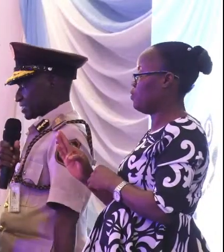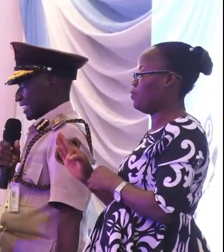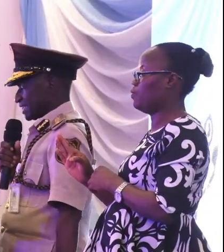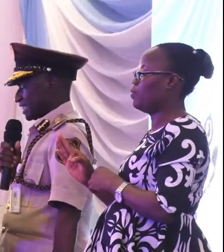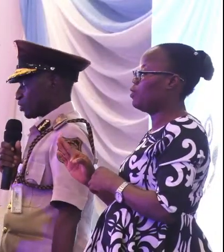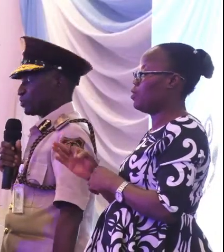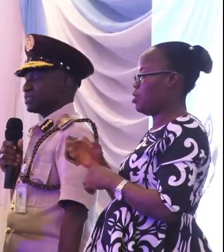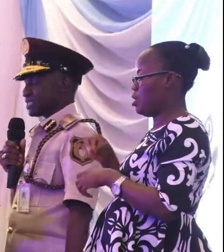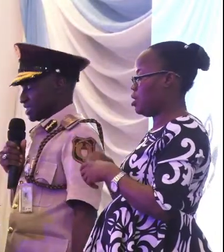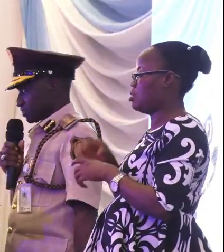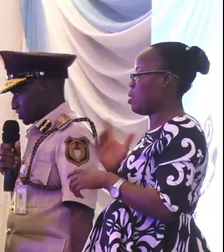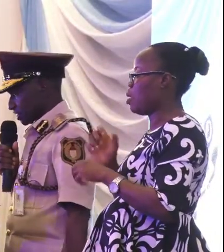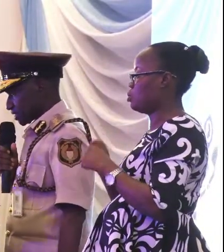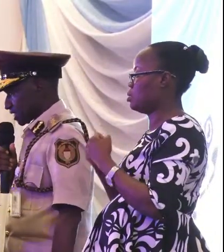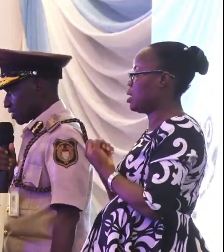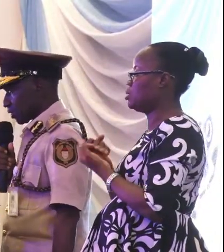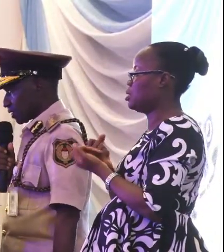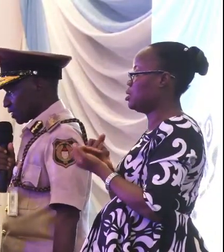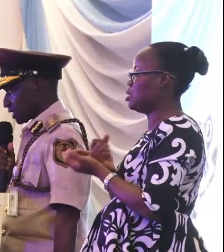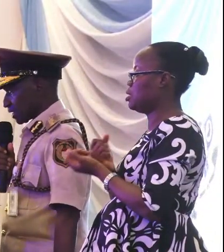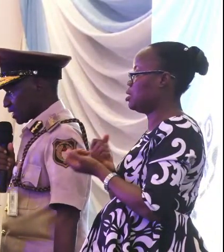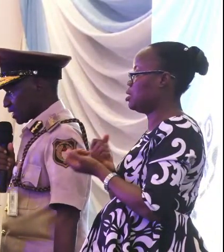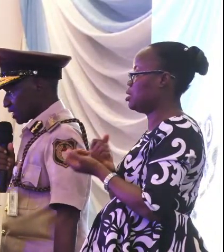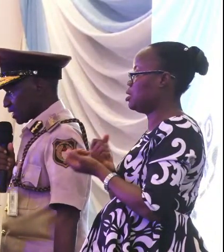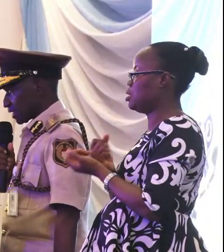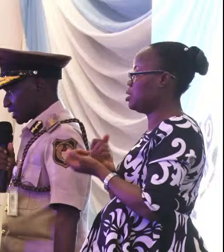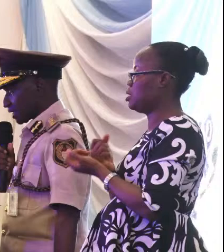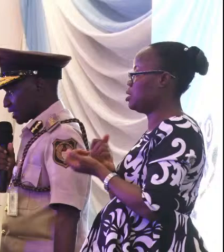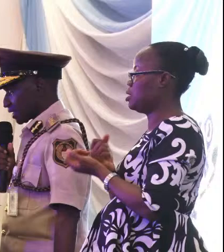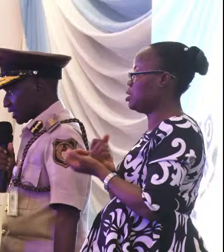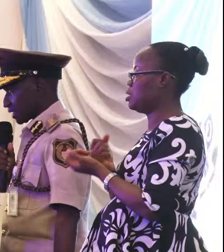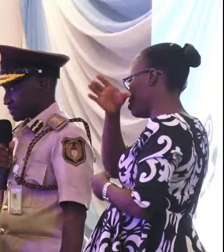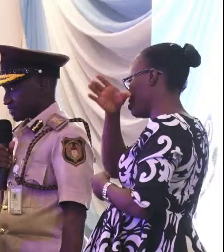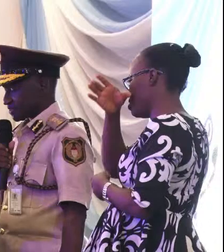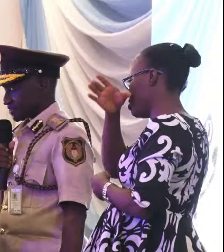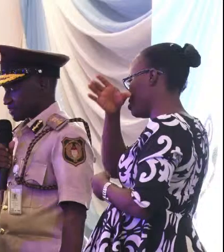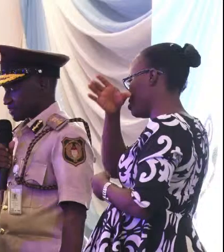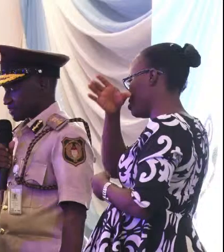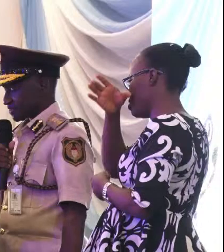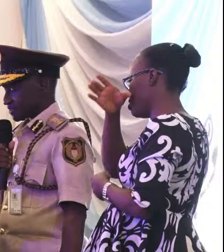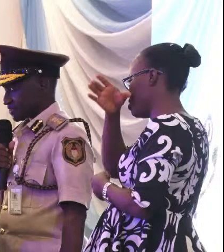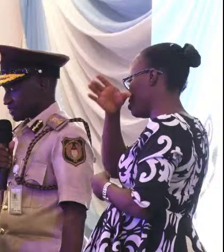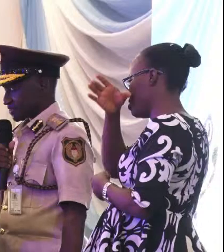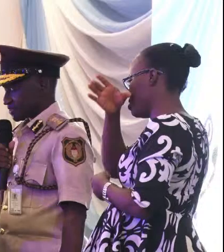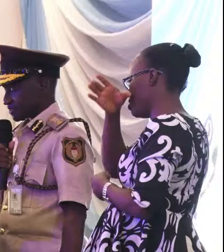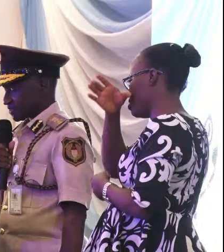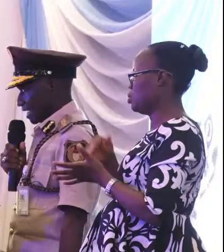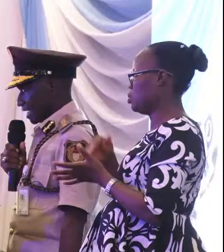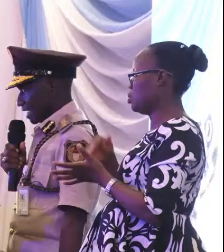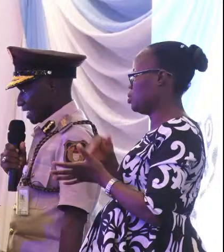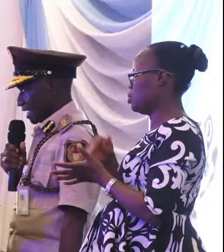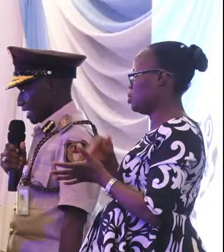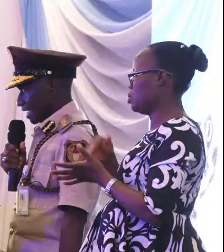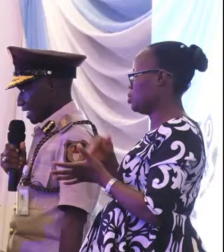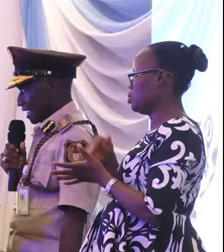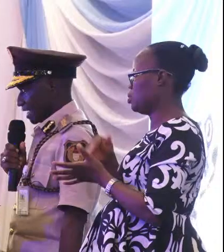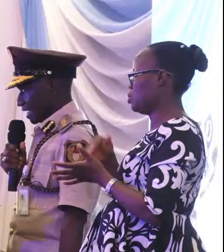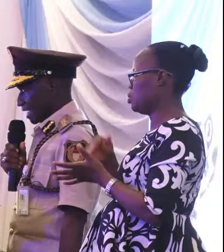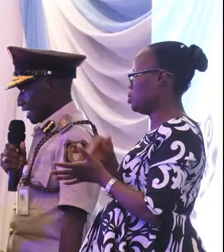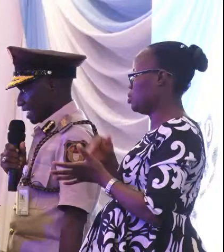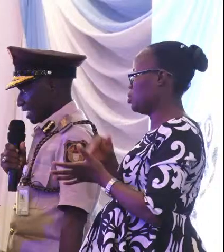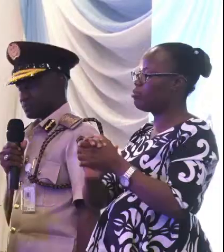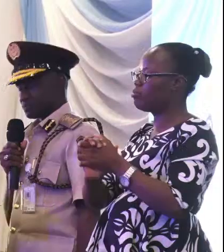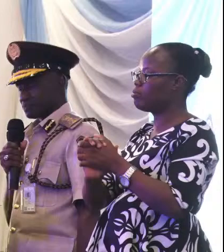our society, including transnational organized criminal activities. Once again, I must commend the